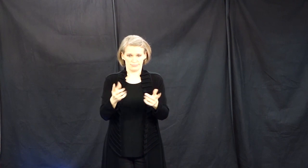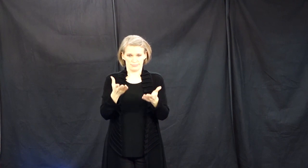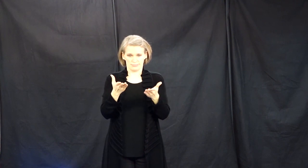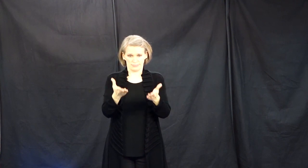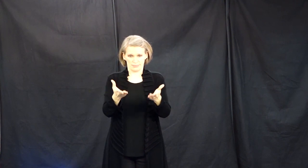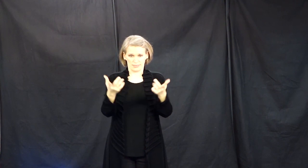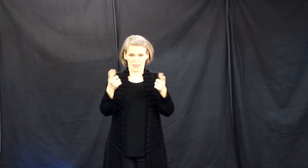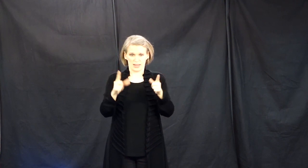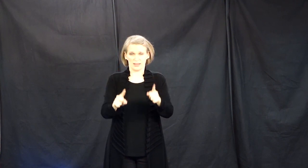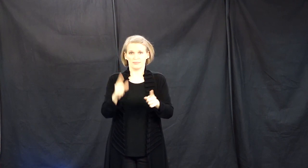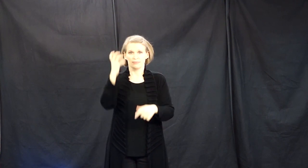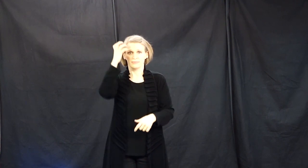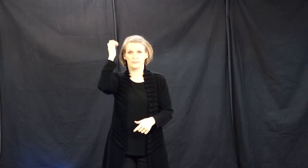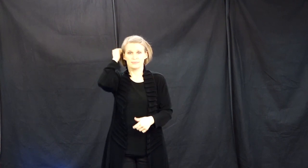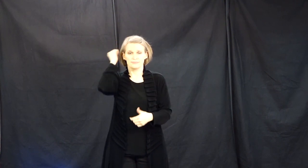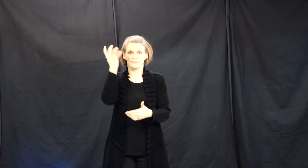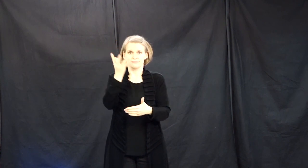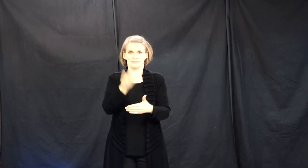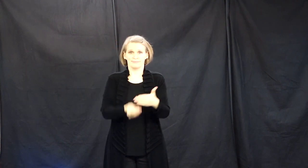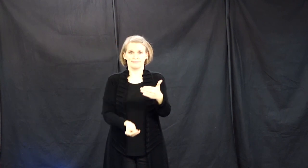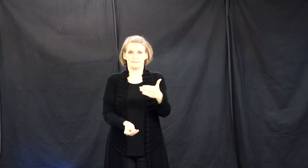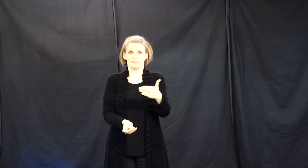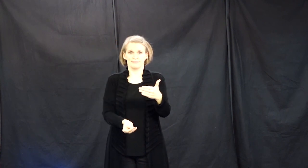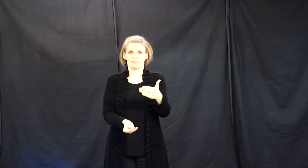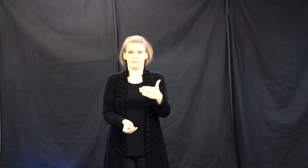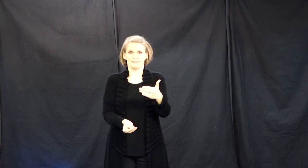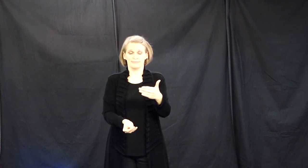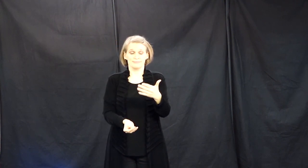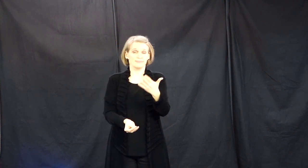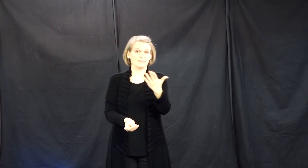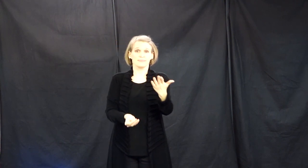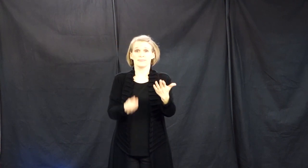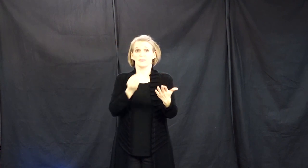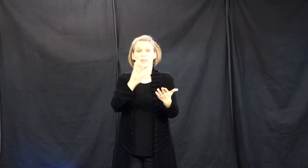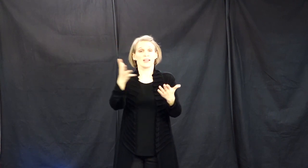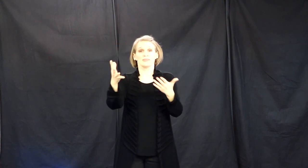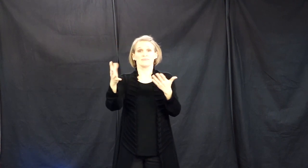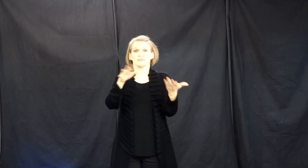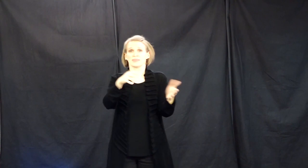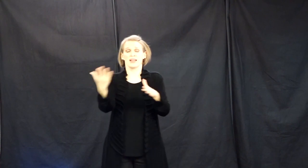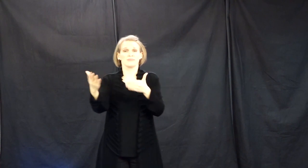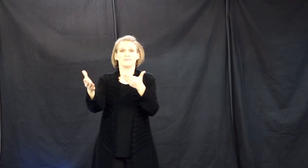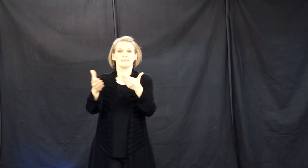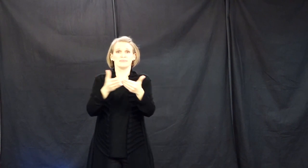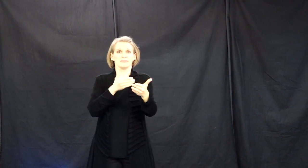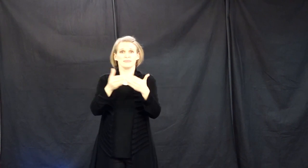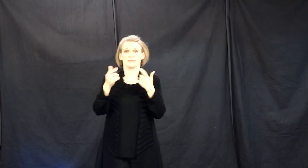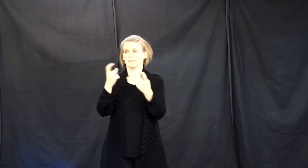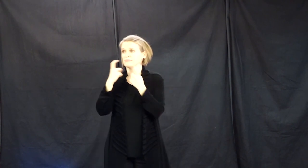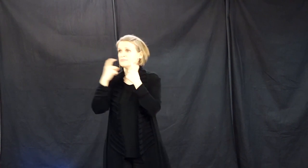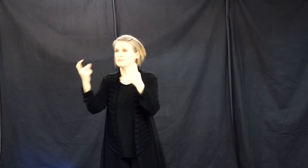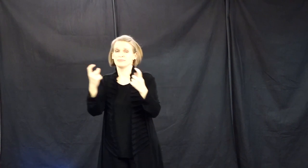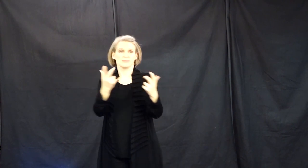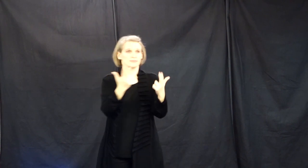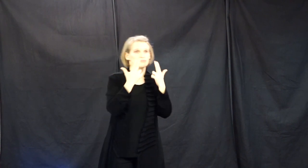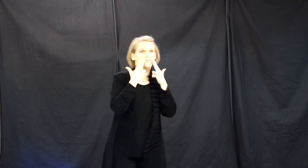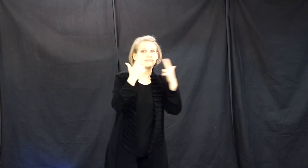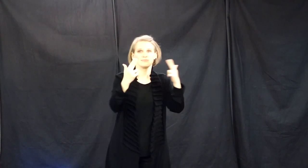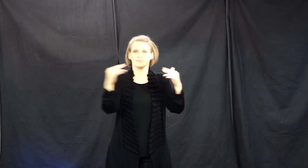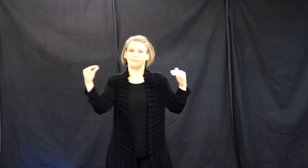were both at his side when he died. Death doesn't discriminate between the sinners and the saints. It